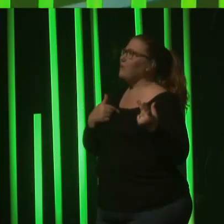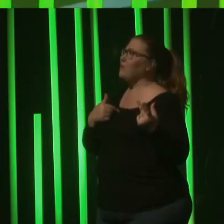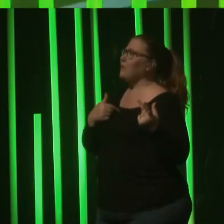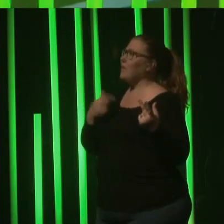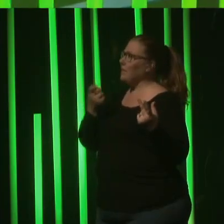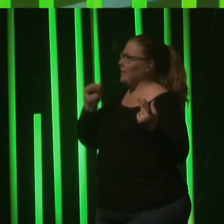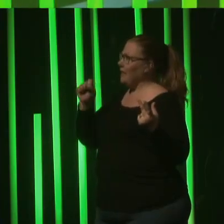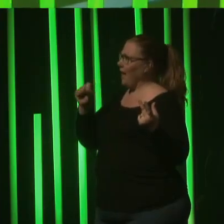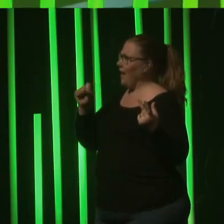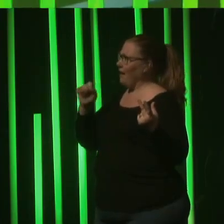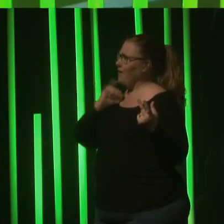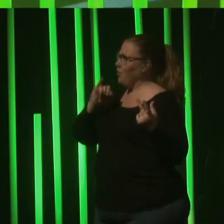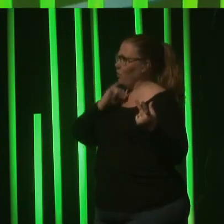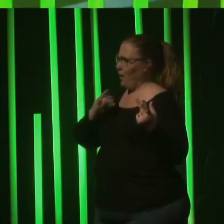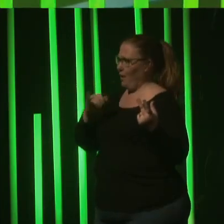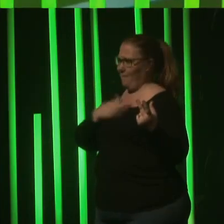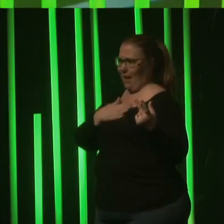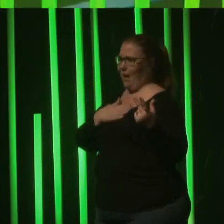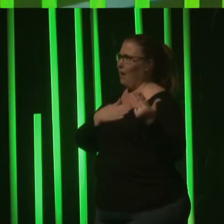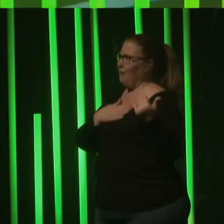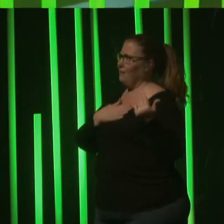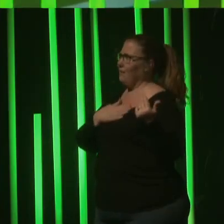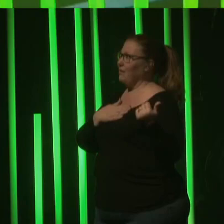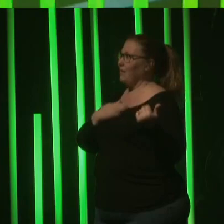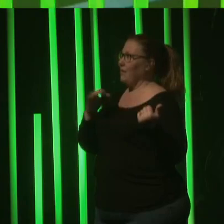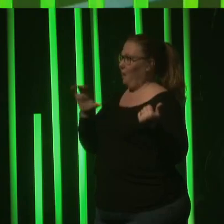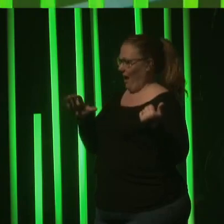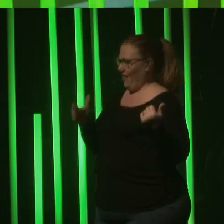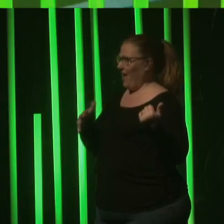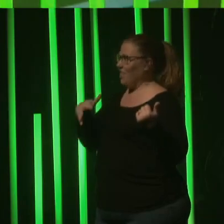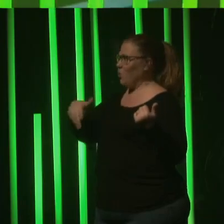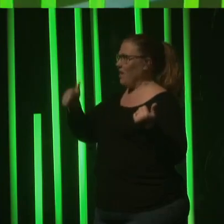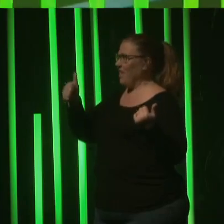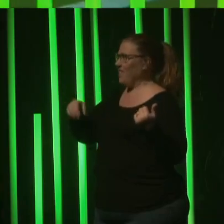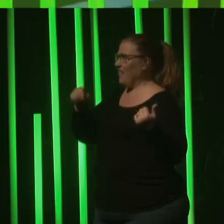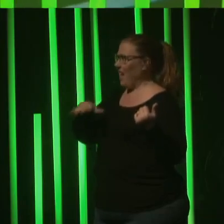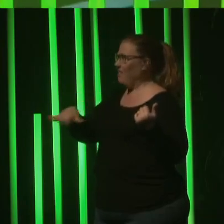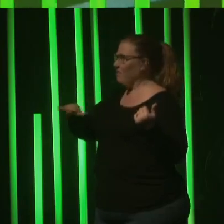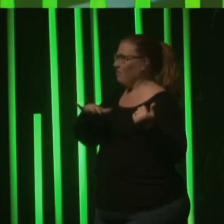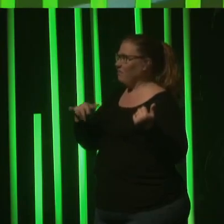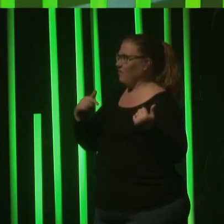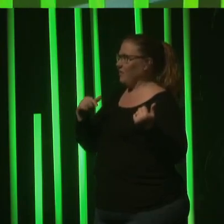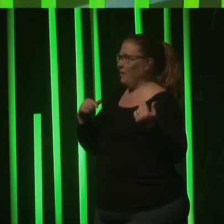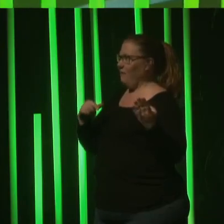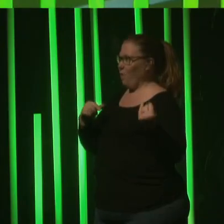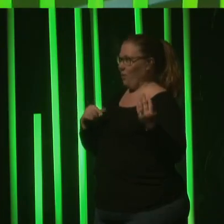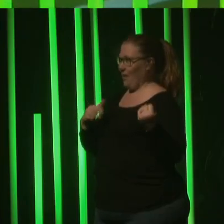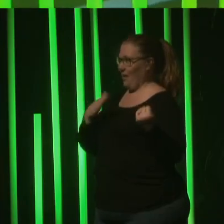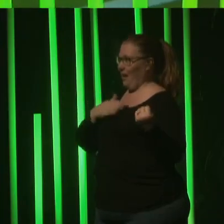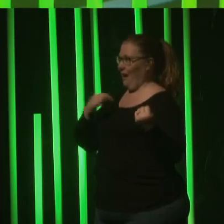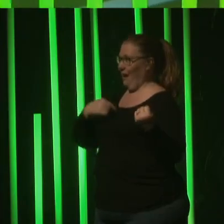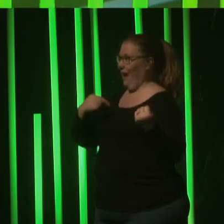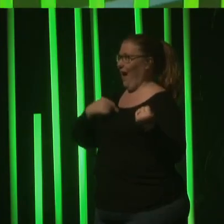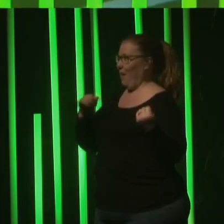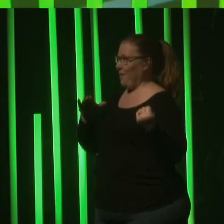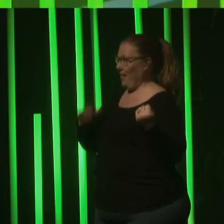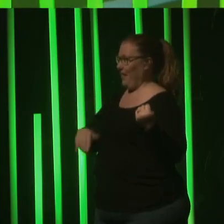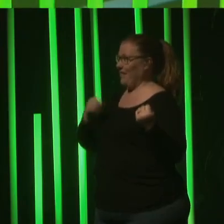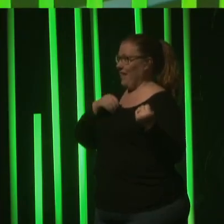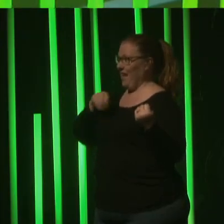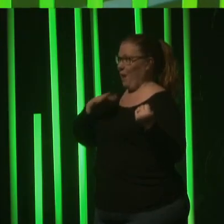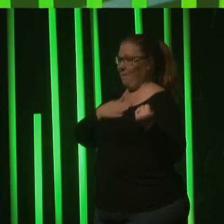save Israel? My clan is the weakest in Manasseh, and I am the least in